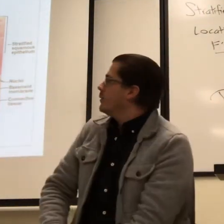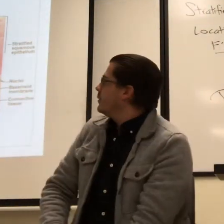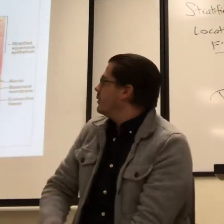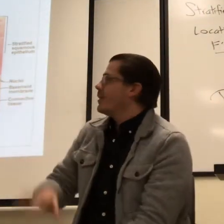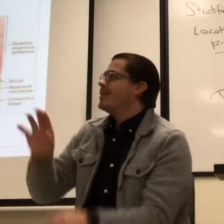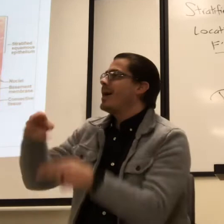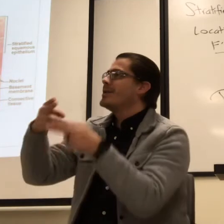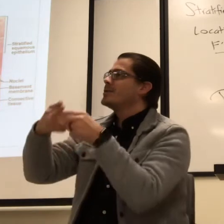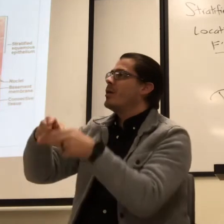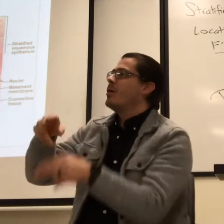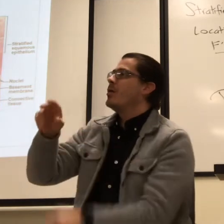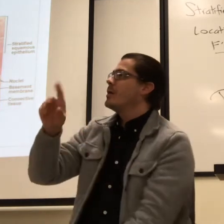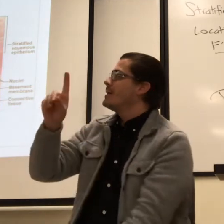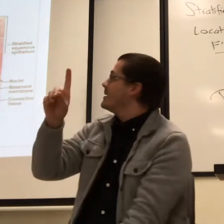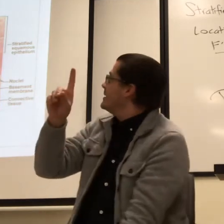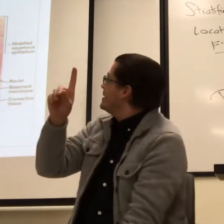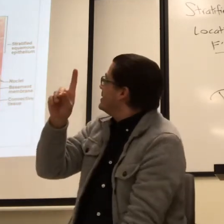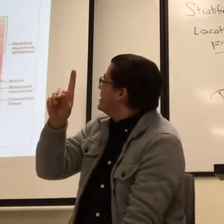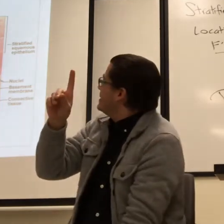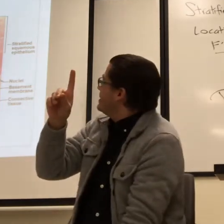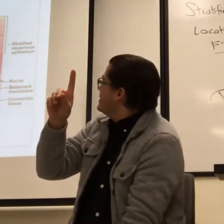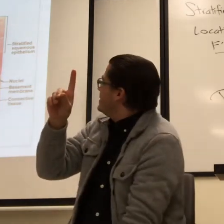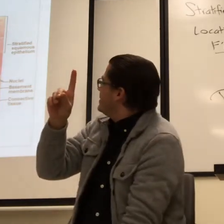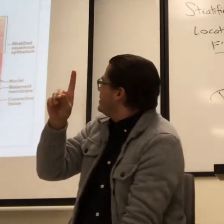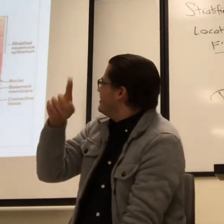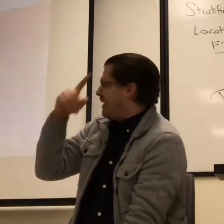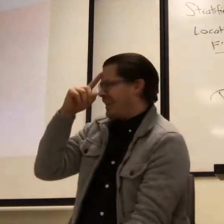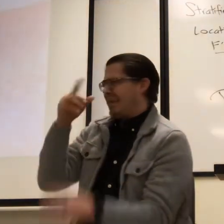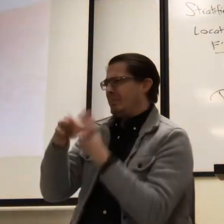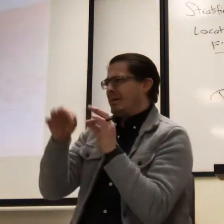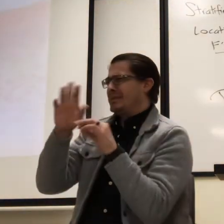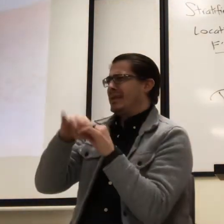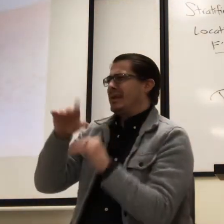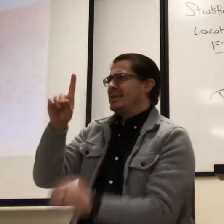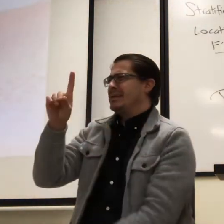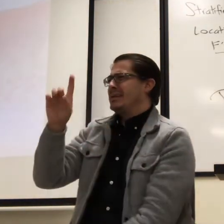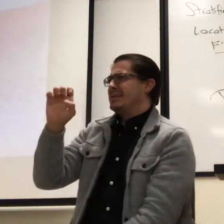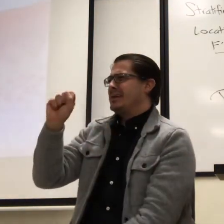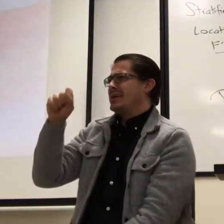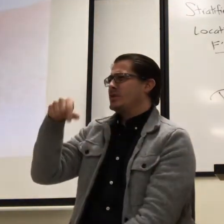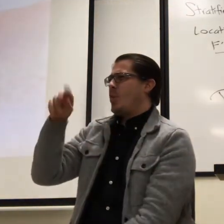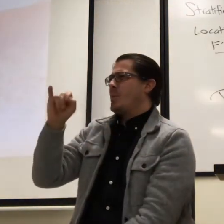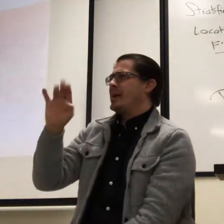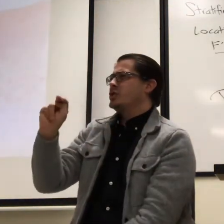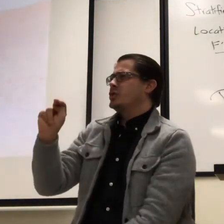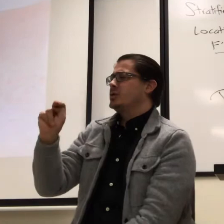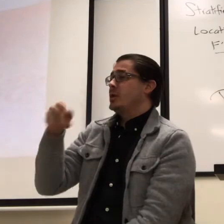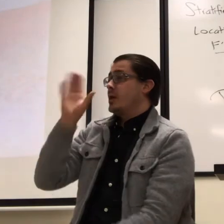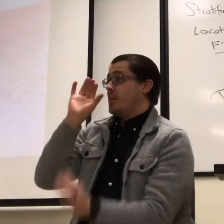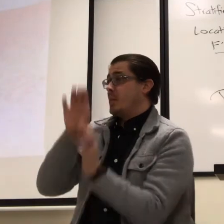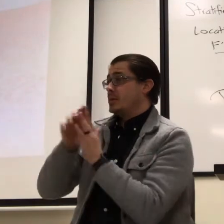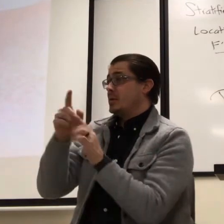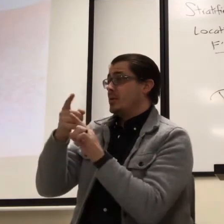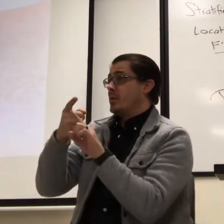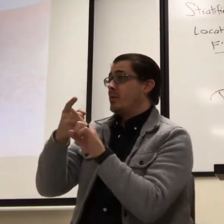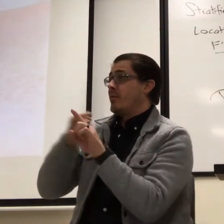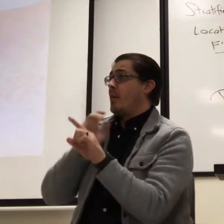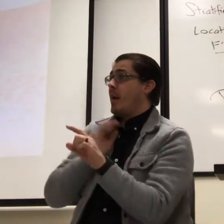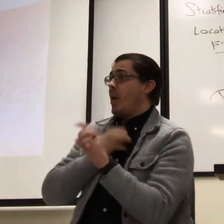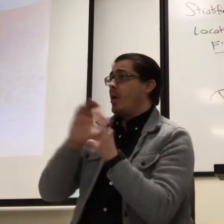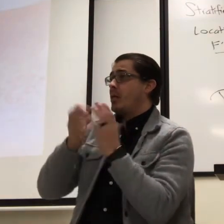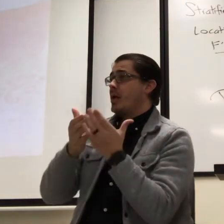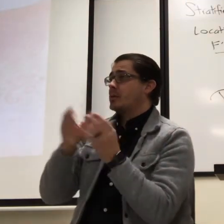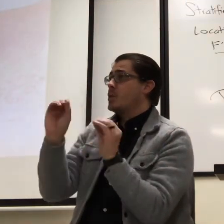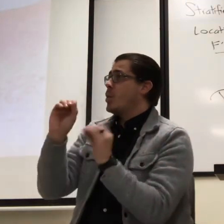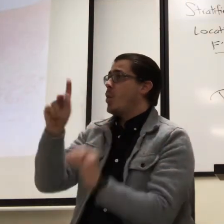Top layers get rubbed off and the bottom layers replaced. I think I might have mentioned that before. Anyways, here's a picture from our collection. There's